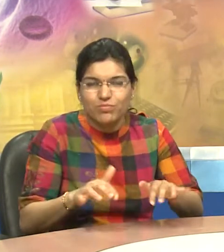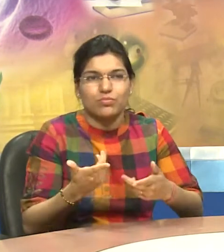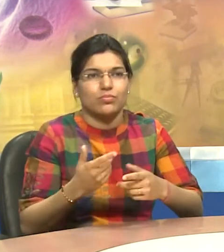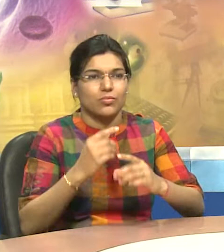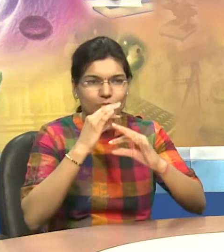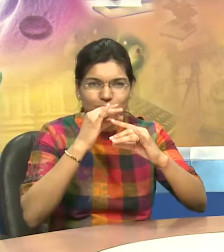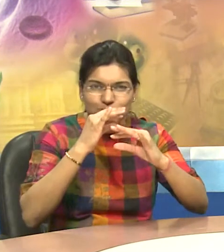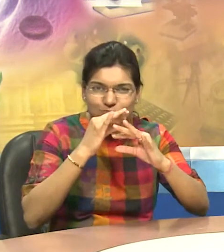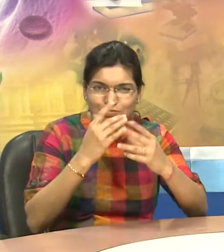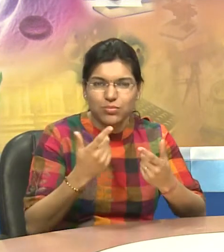of